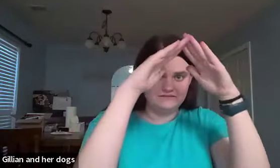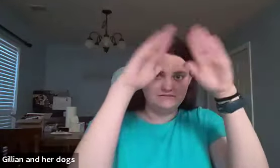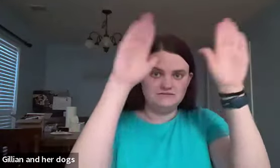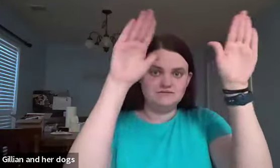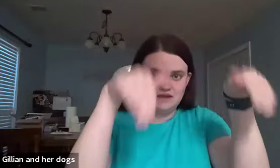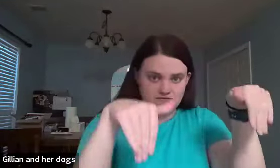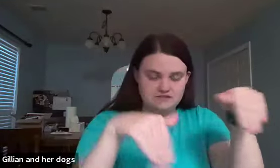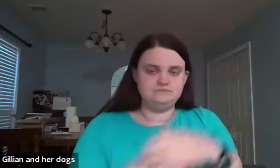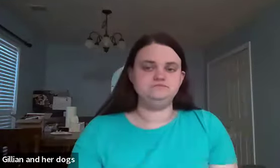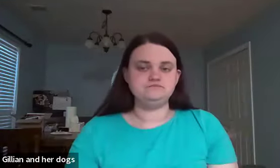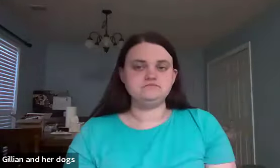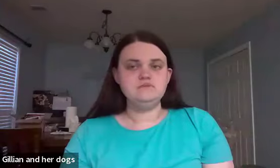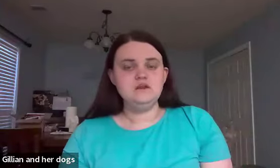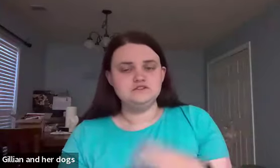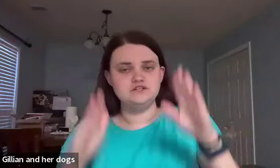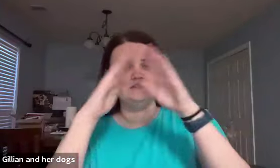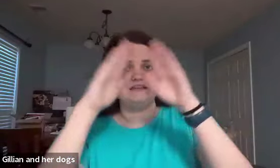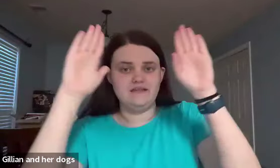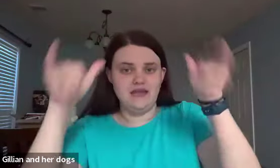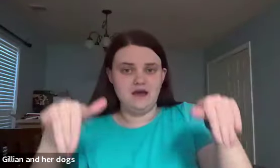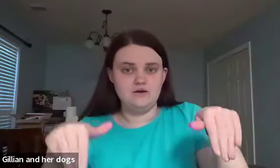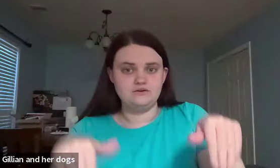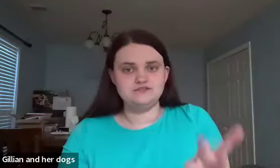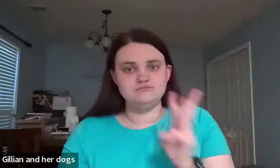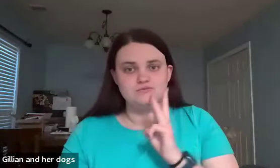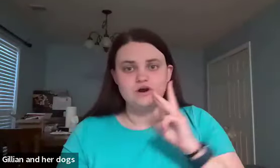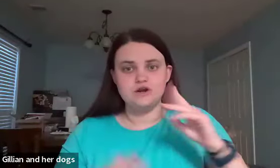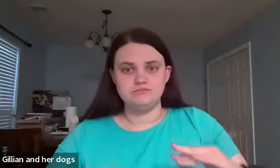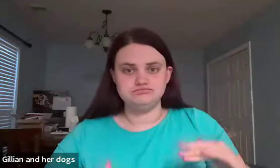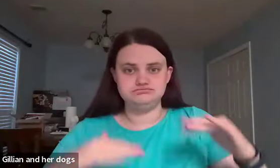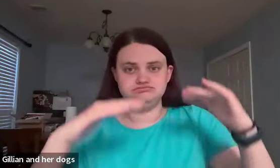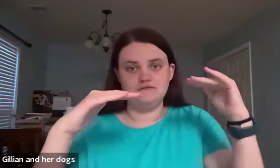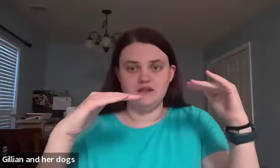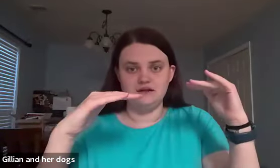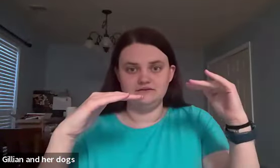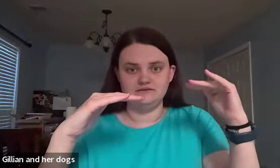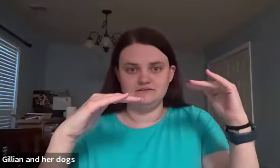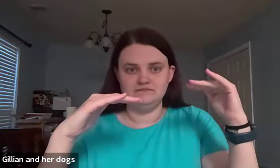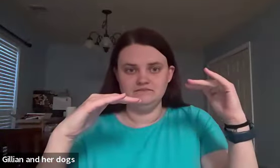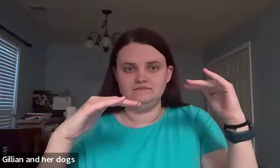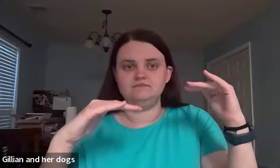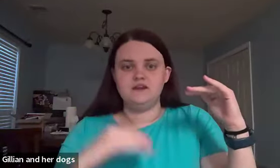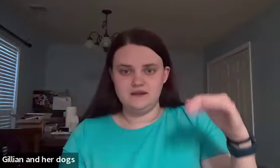house, house. So you would say like house, water, flood.